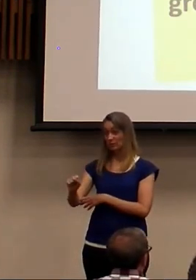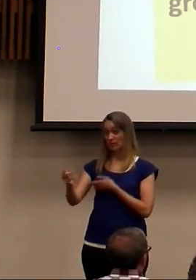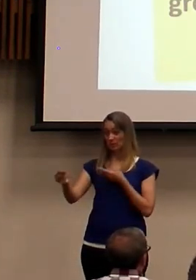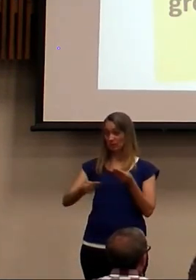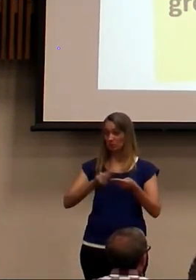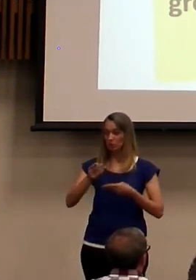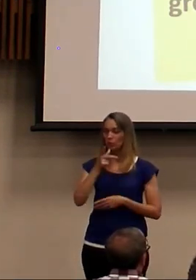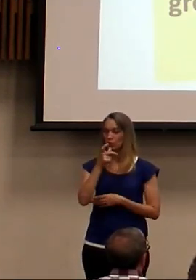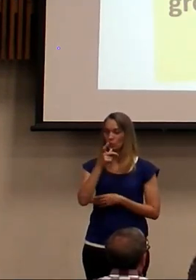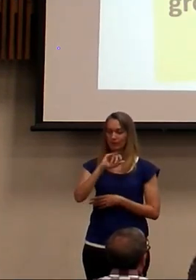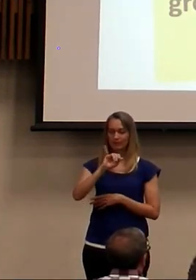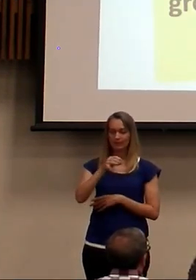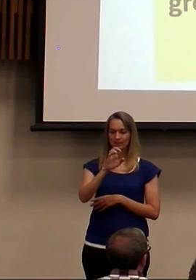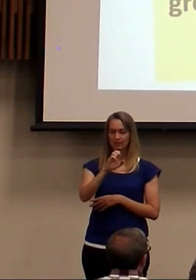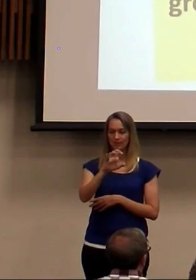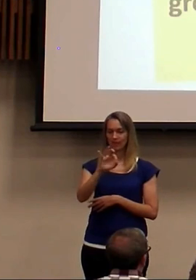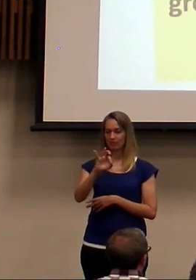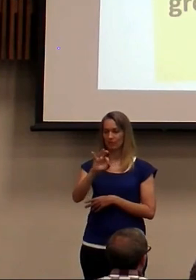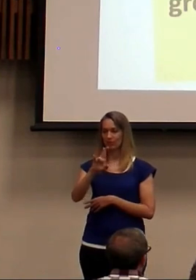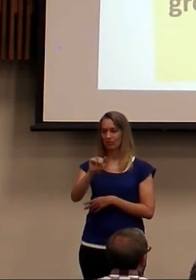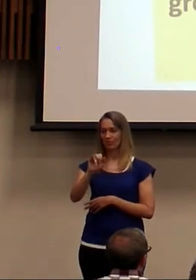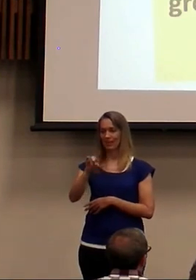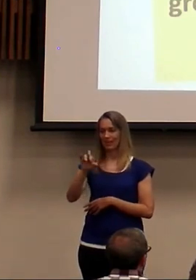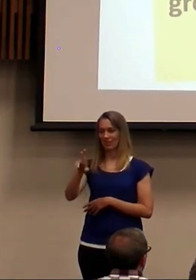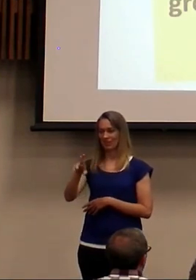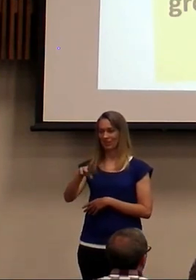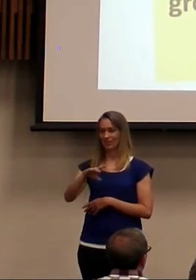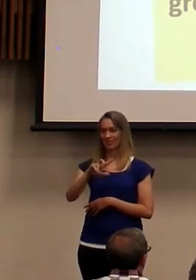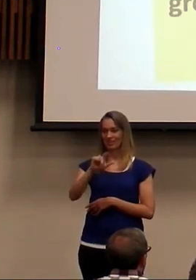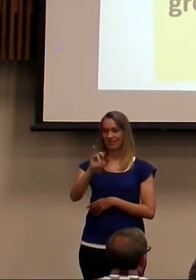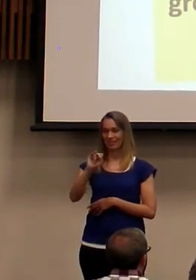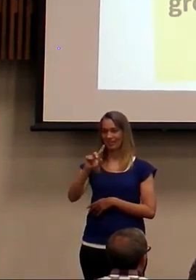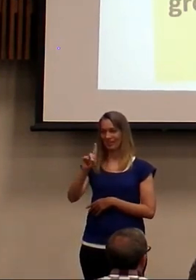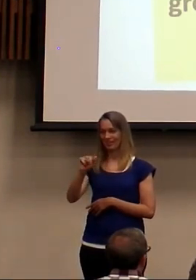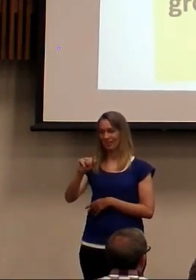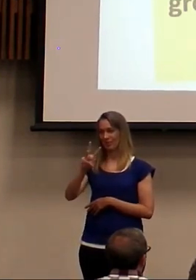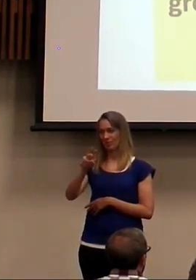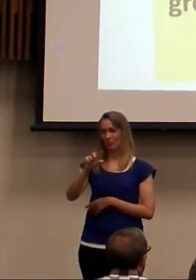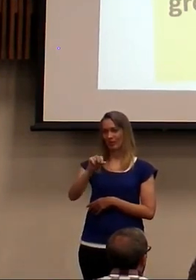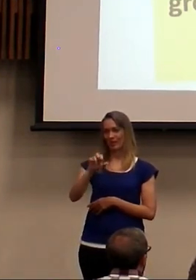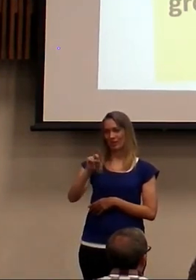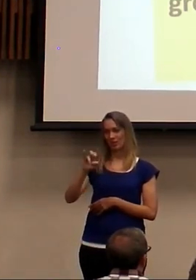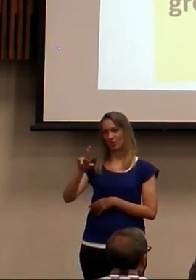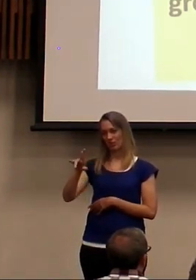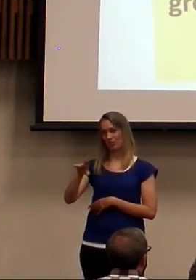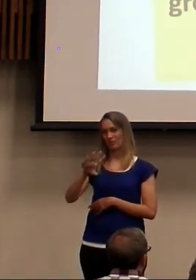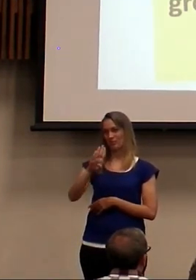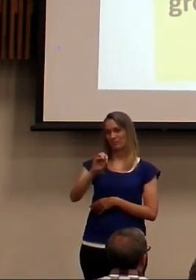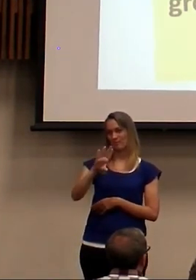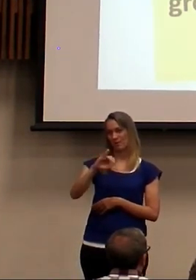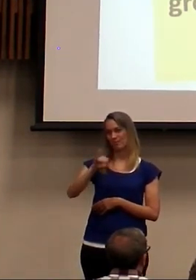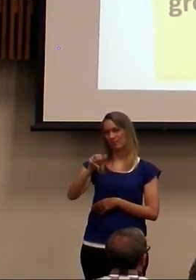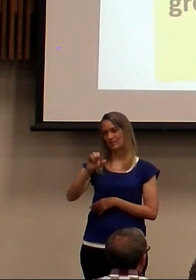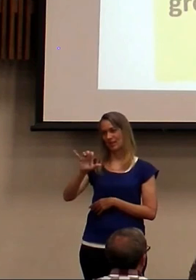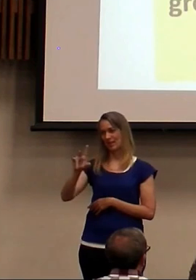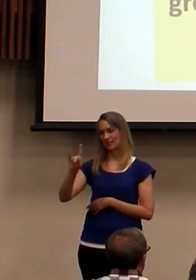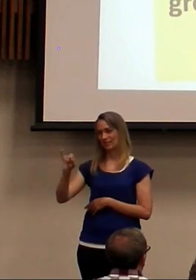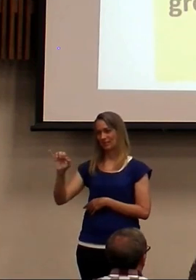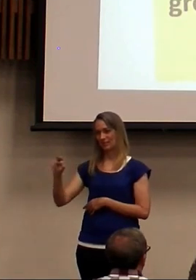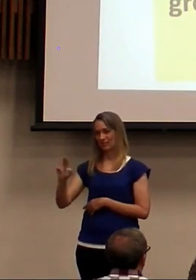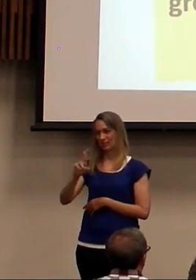Rader, Linda Wagner, Bob Jackson, Bill Yasko, Richard